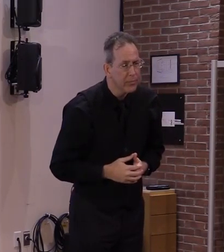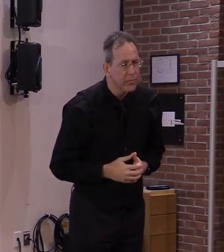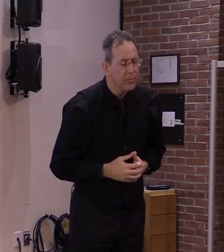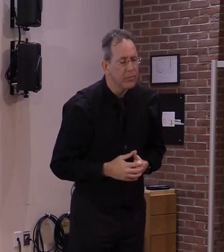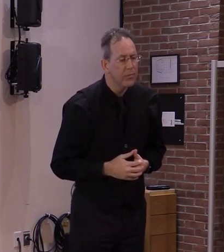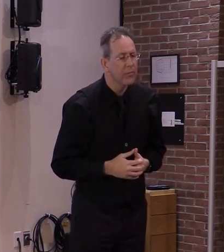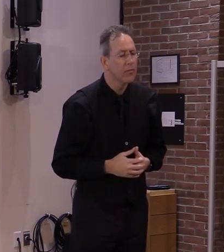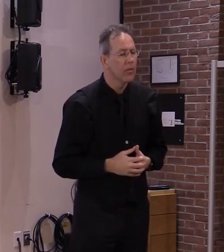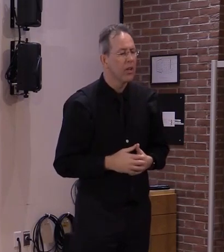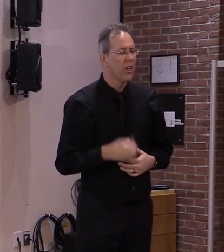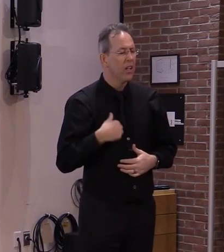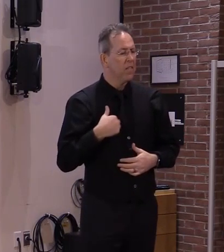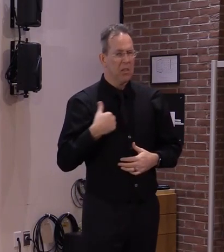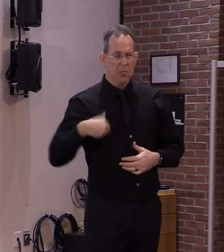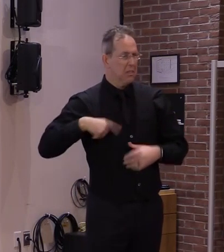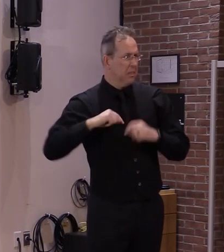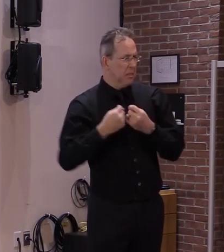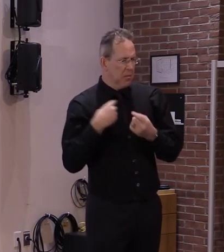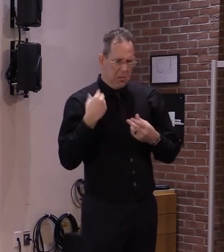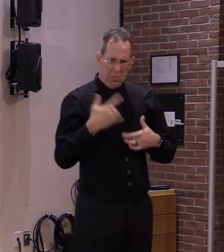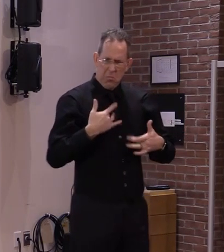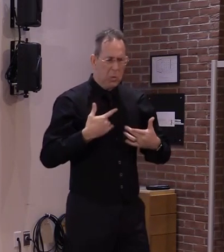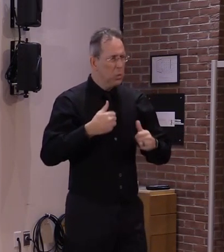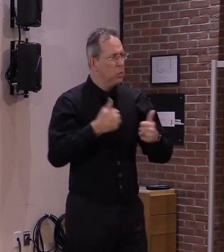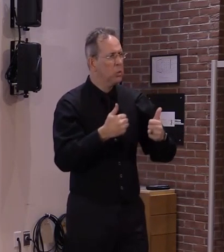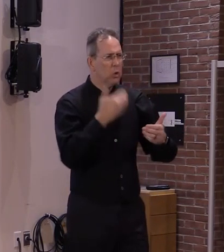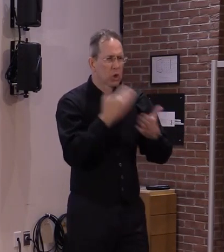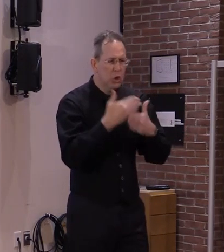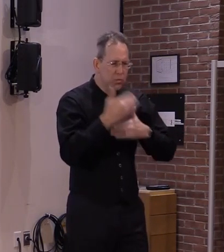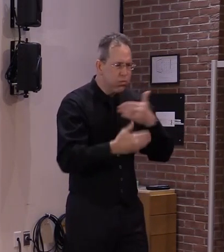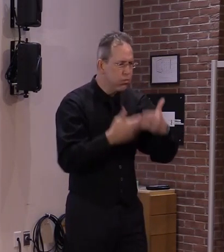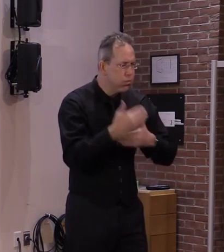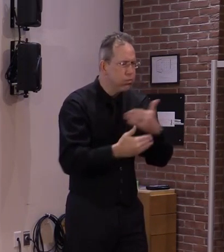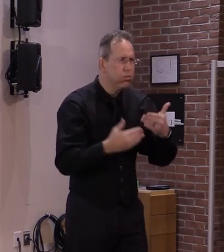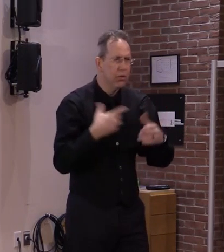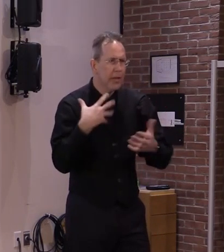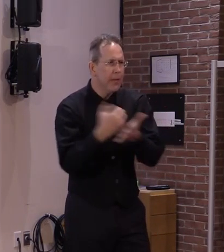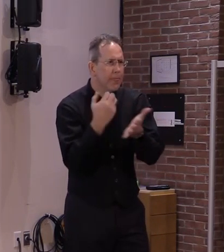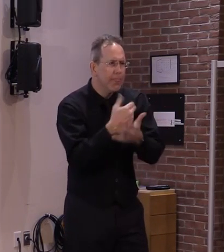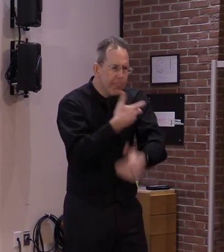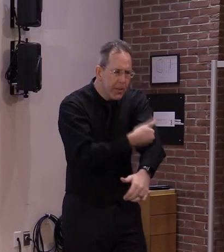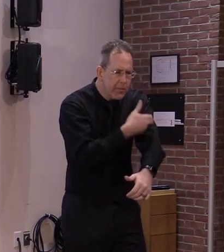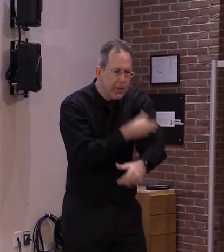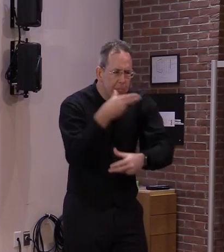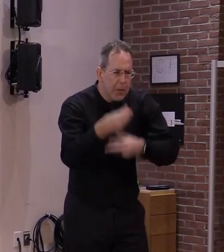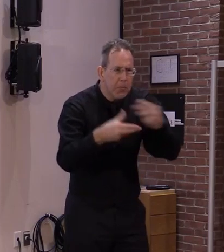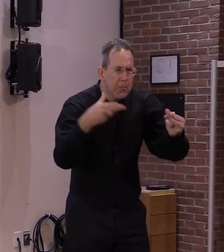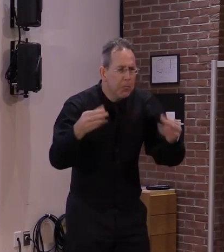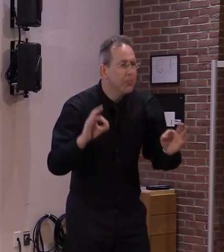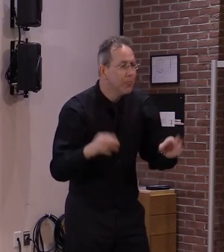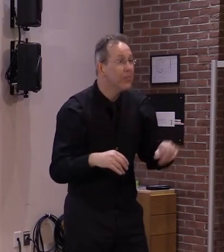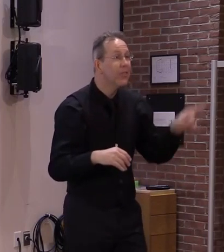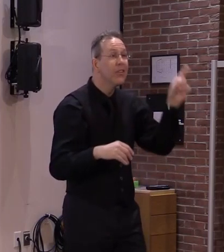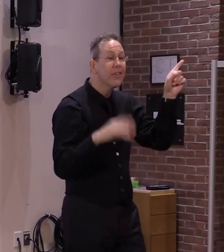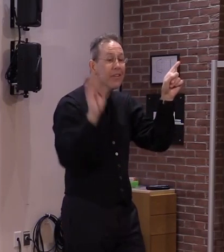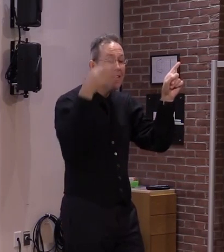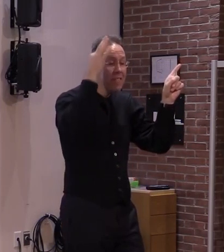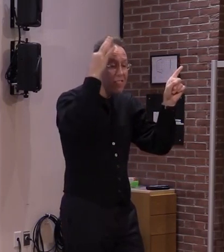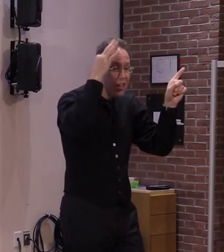vaccinated in proportion to the increased allocation of COVID-19 vaccines. Again, we are currently